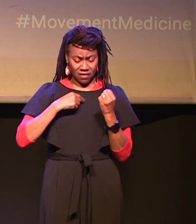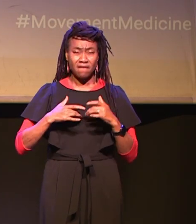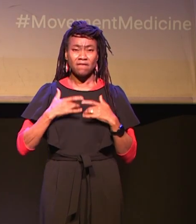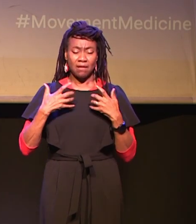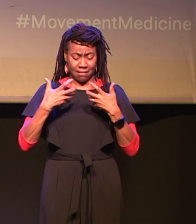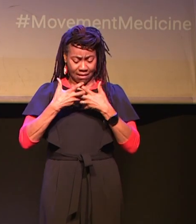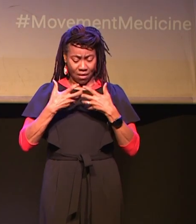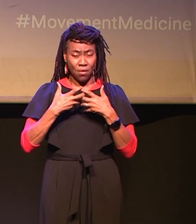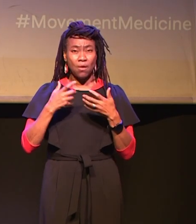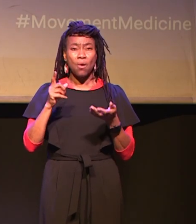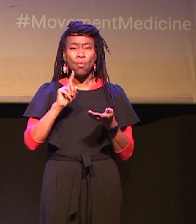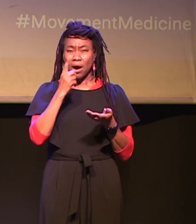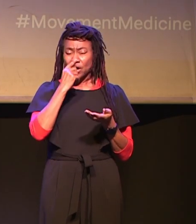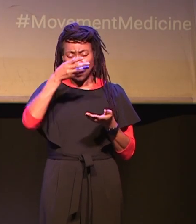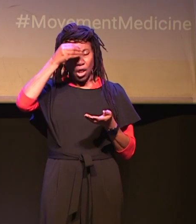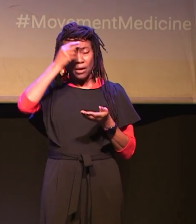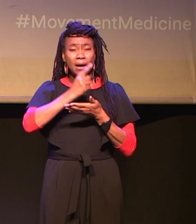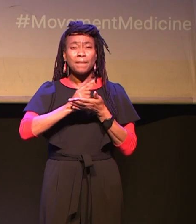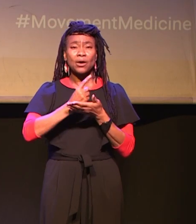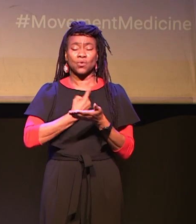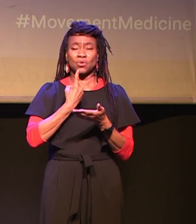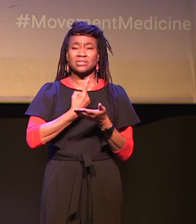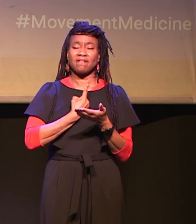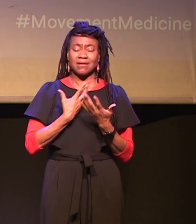What could we learn about ourselves even now?